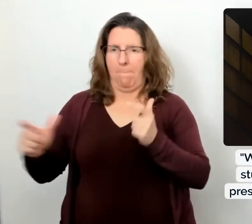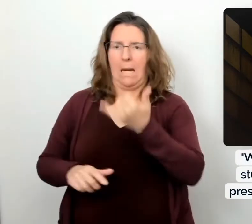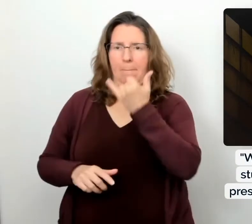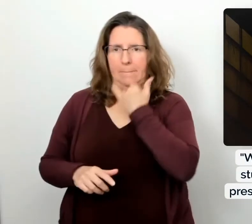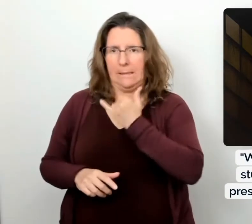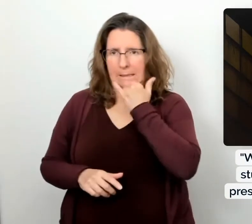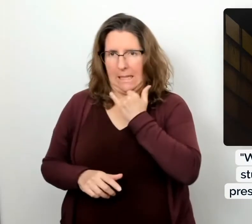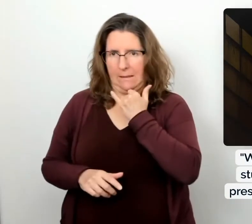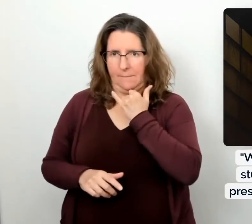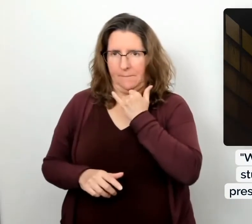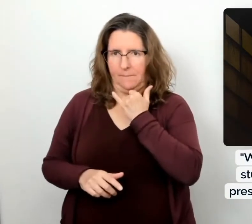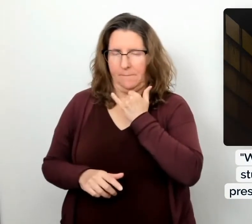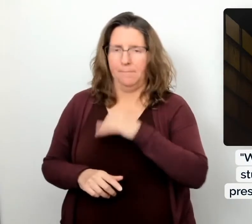That's a big mistake.